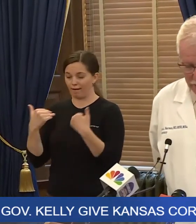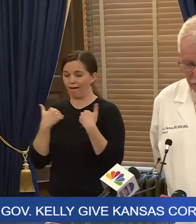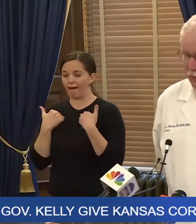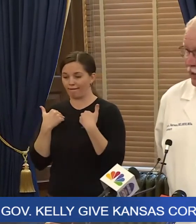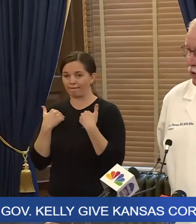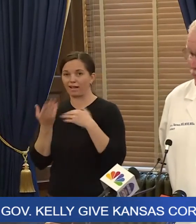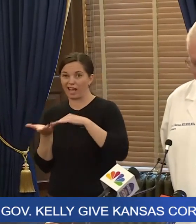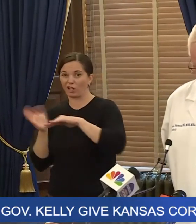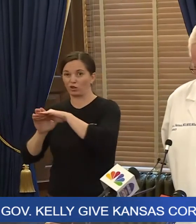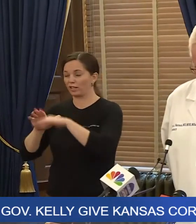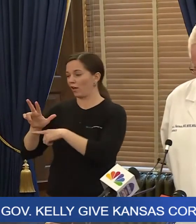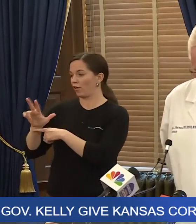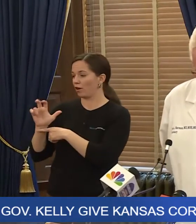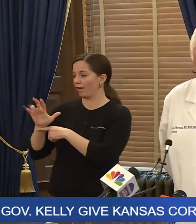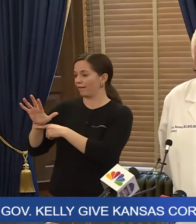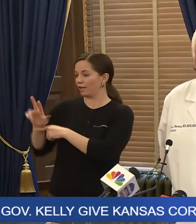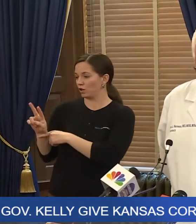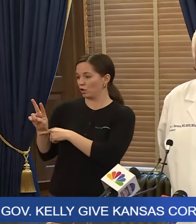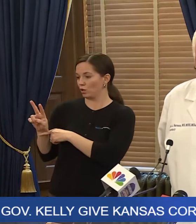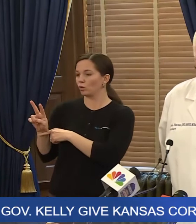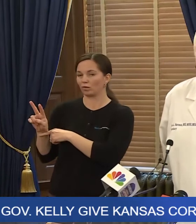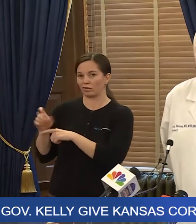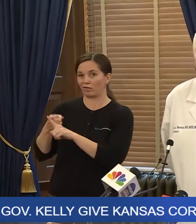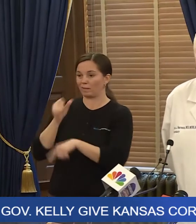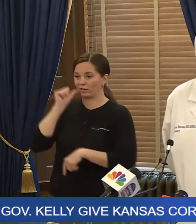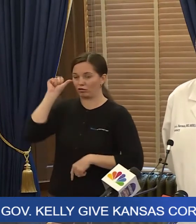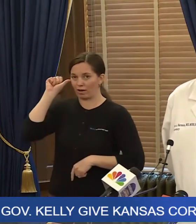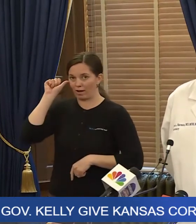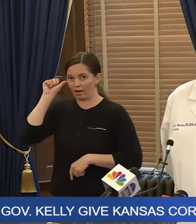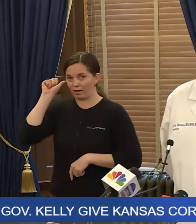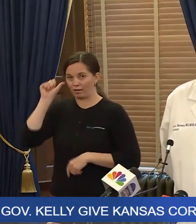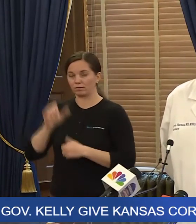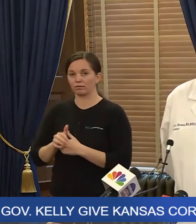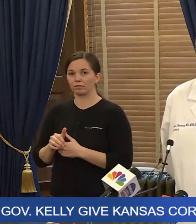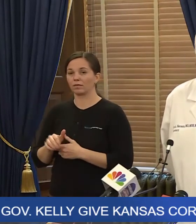is an increase in 352 since yesterday. We have